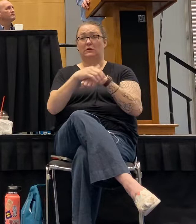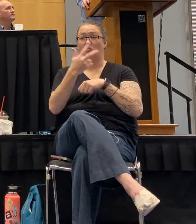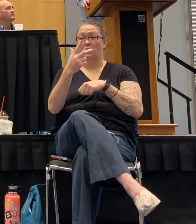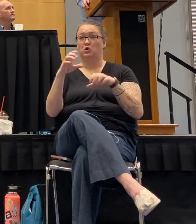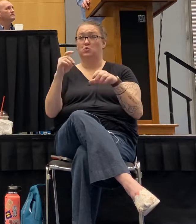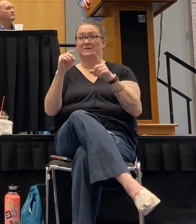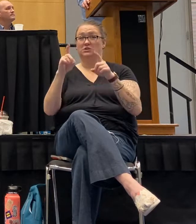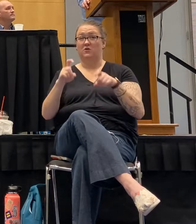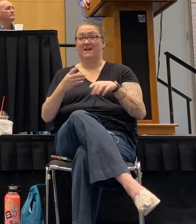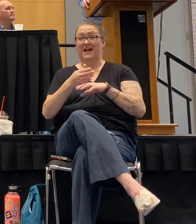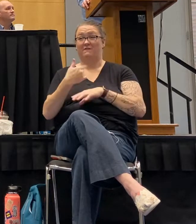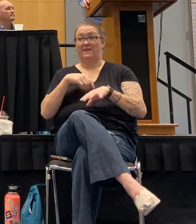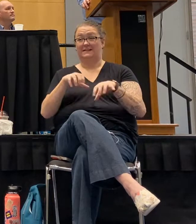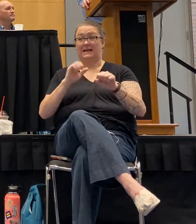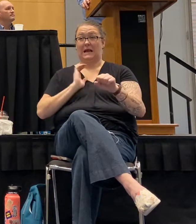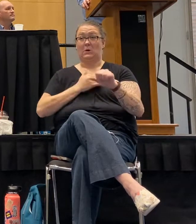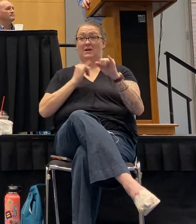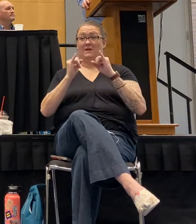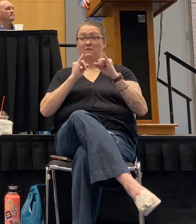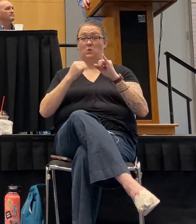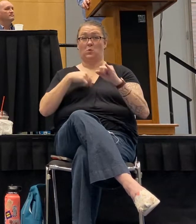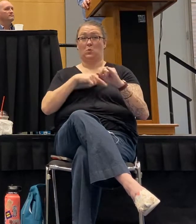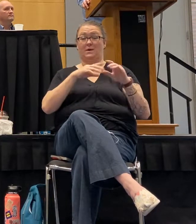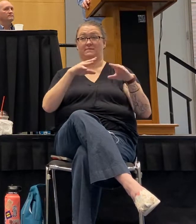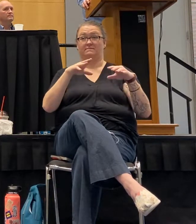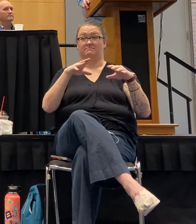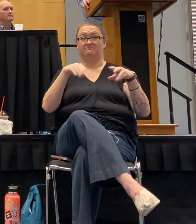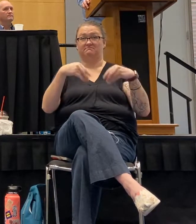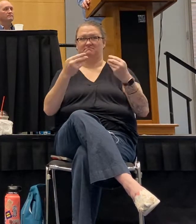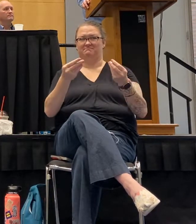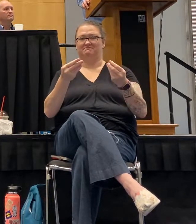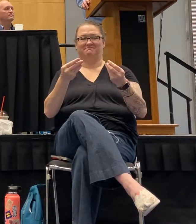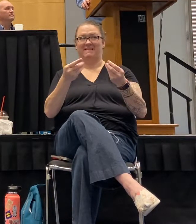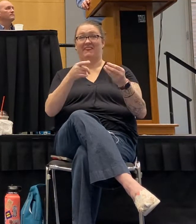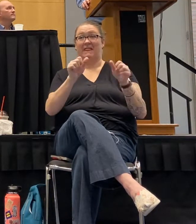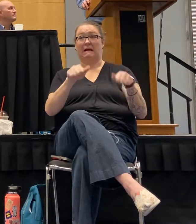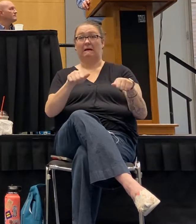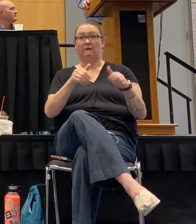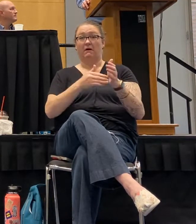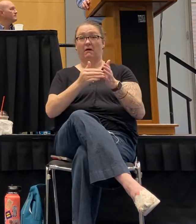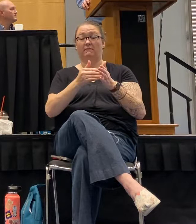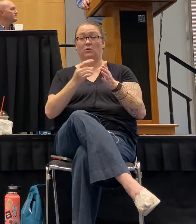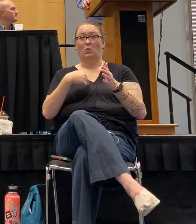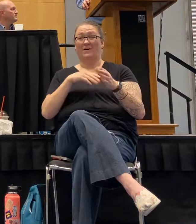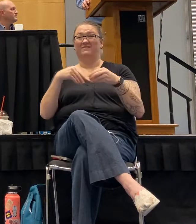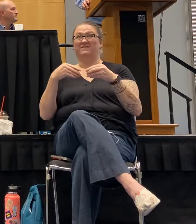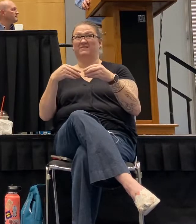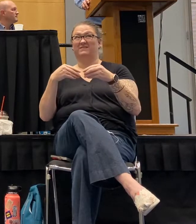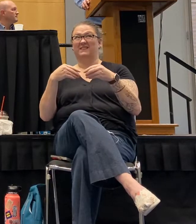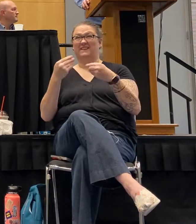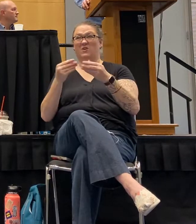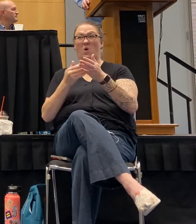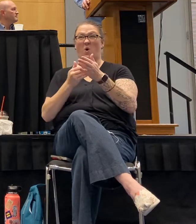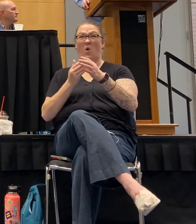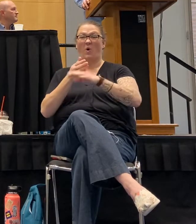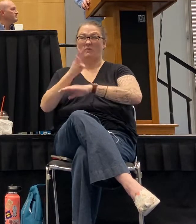after they've taken our interview, and so we've done, they can opt into it. We've done well over 4,000